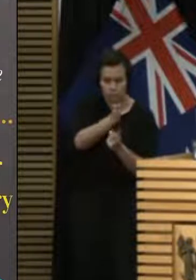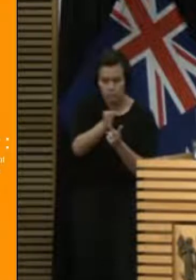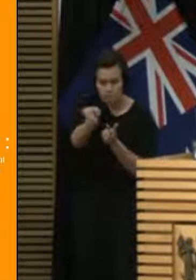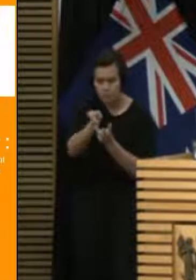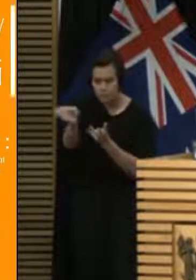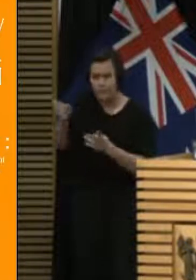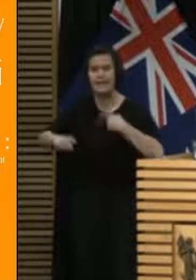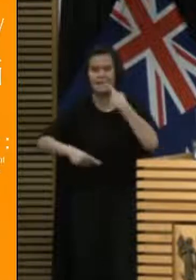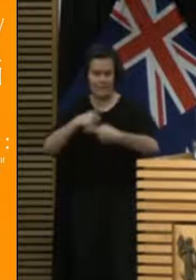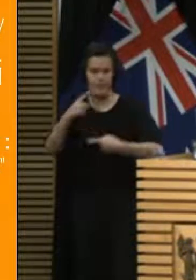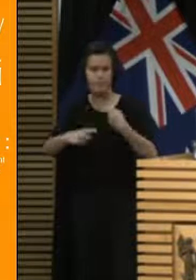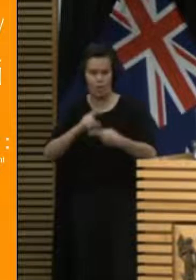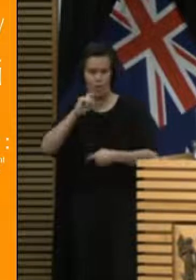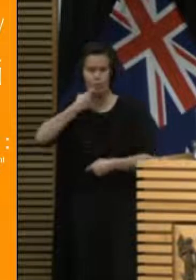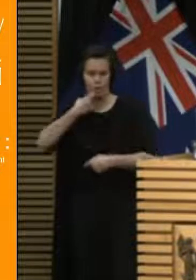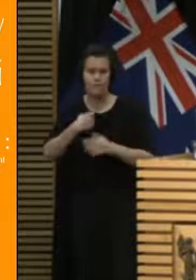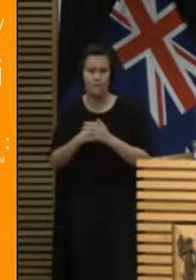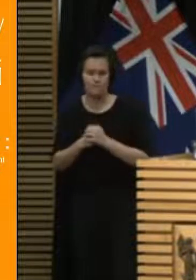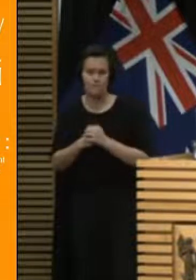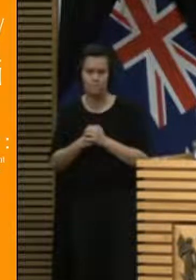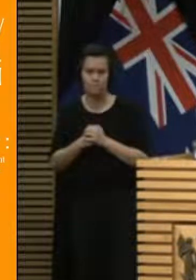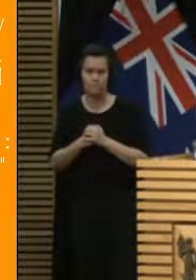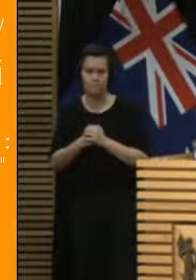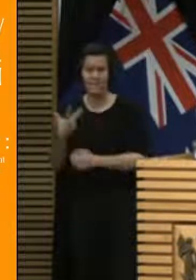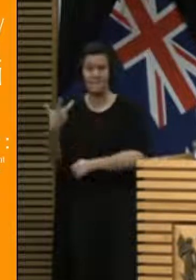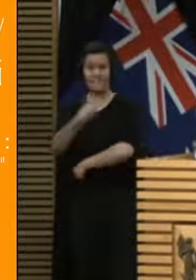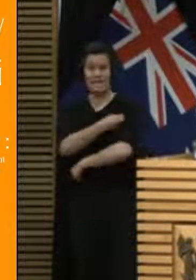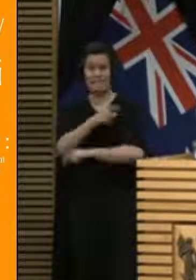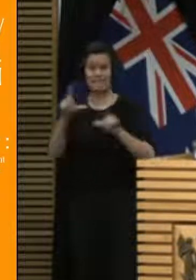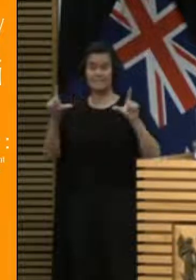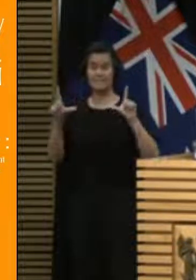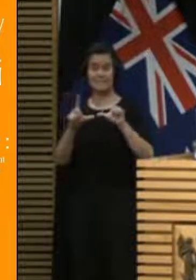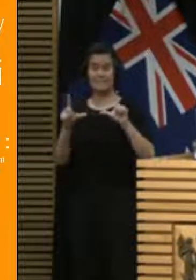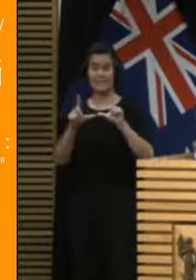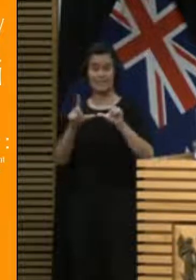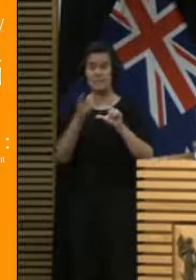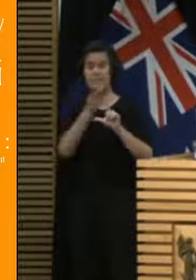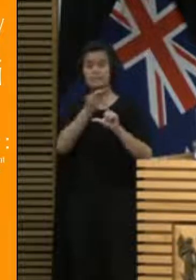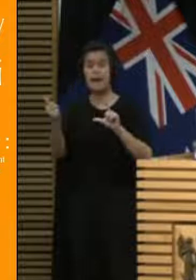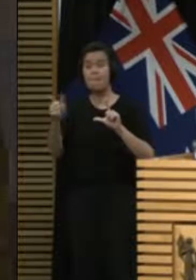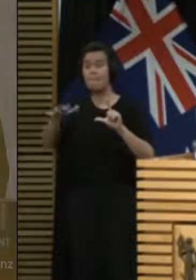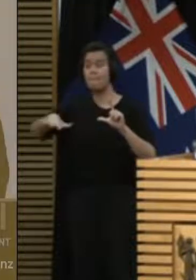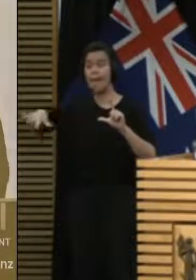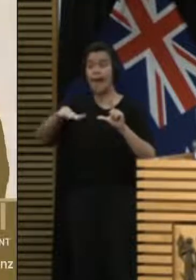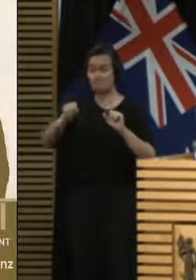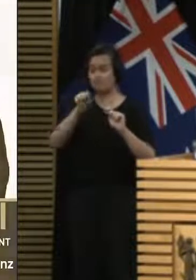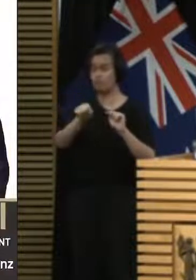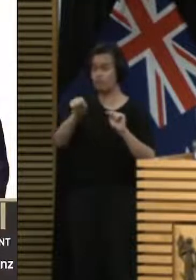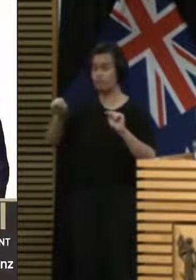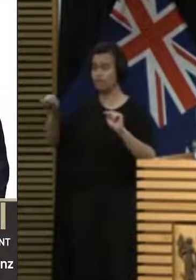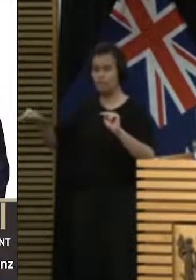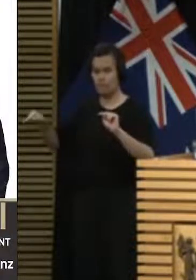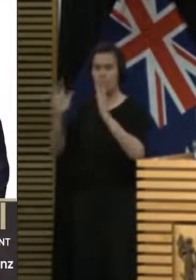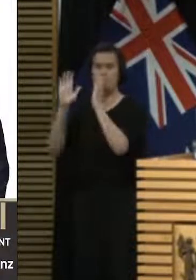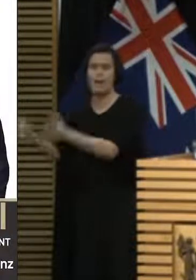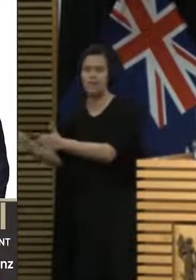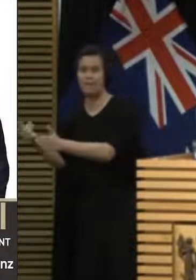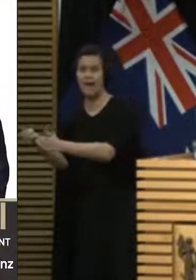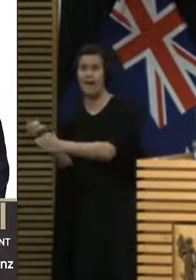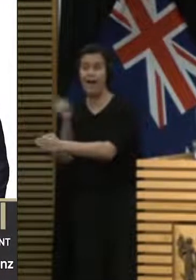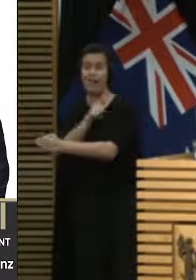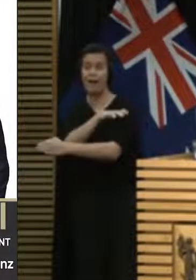step of both saying where vaccination certificates will be used, but also where they cannot be used. We will not use them in places